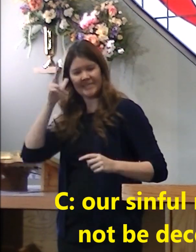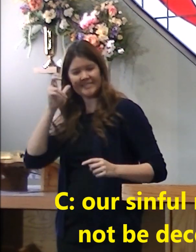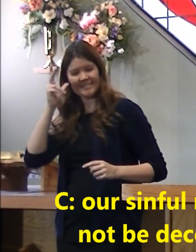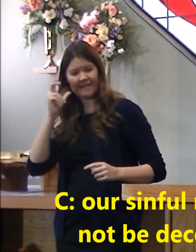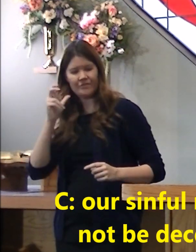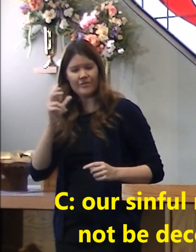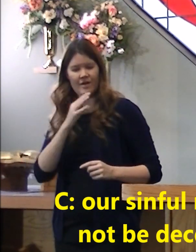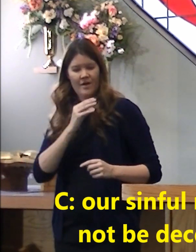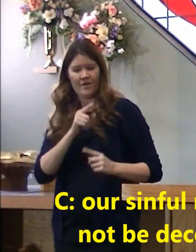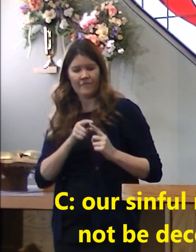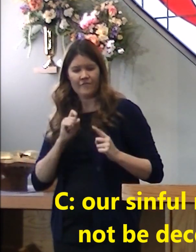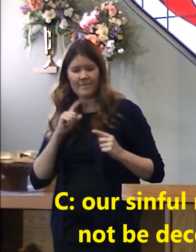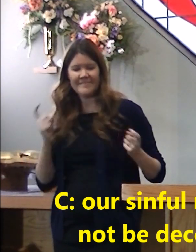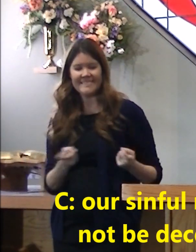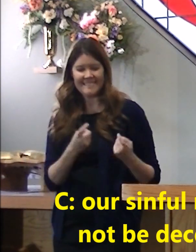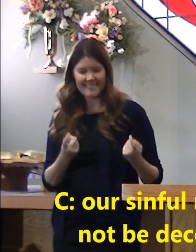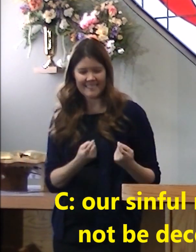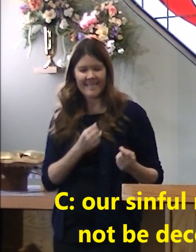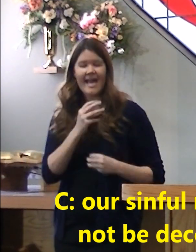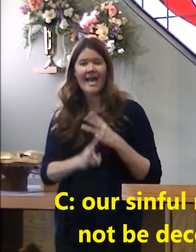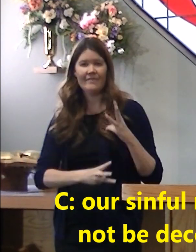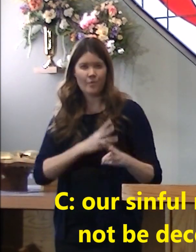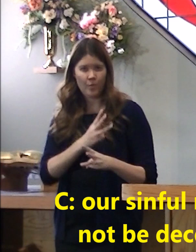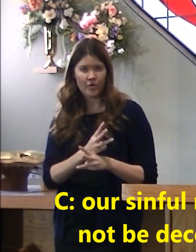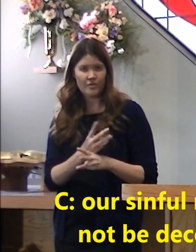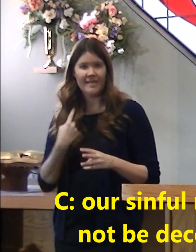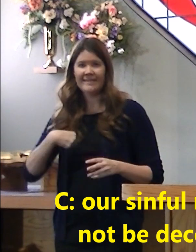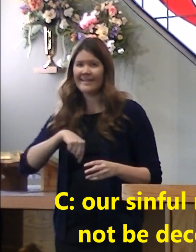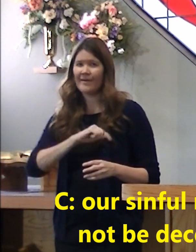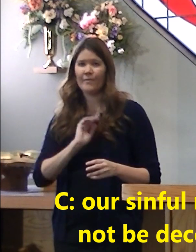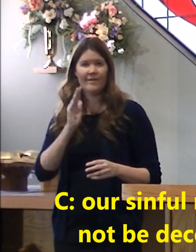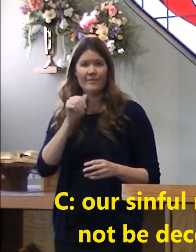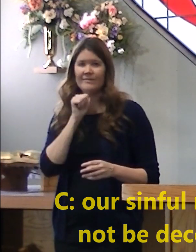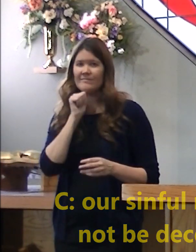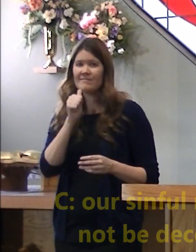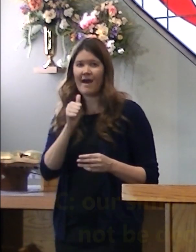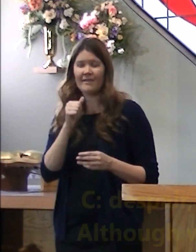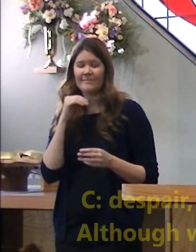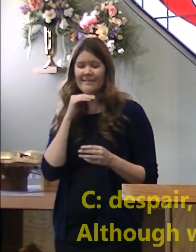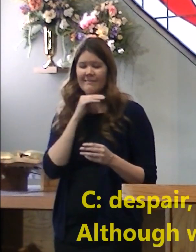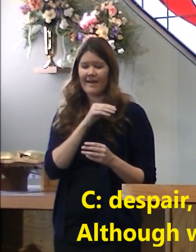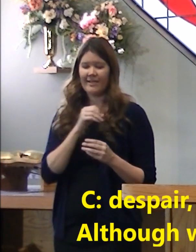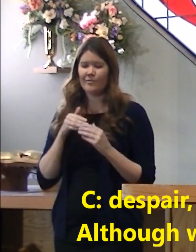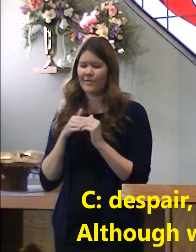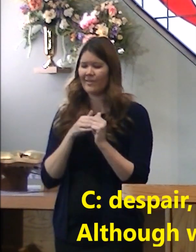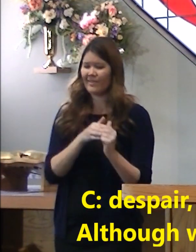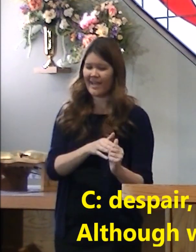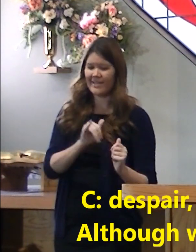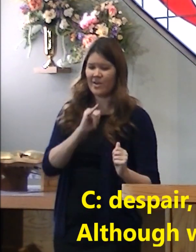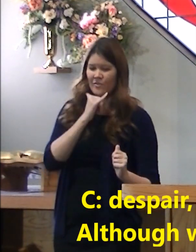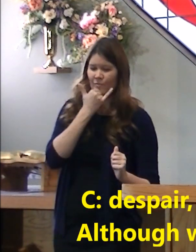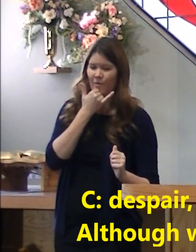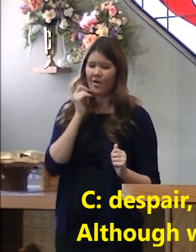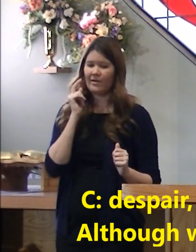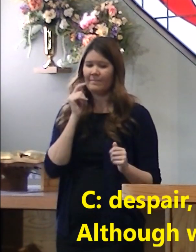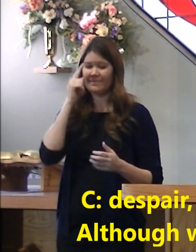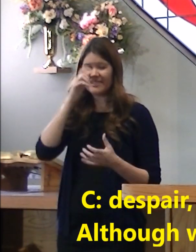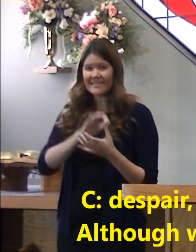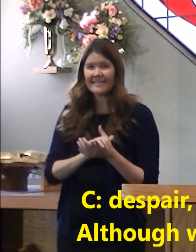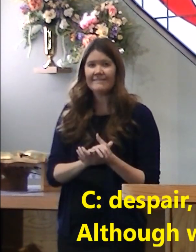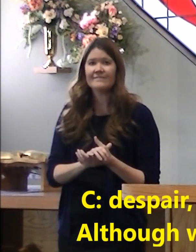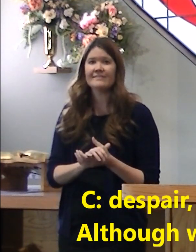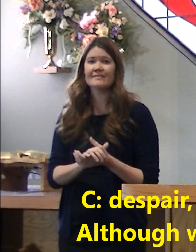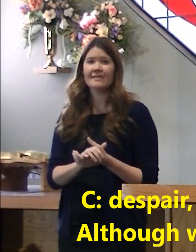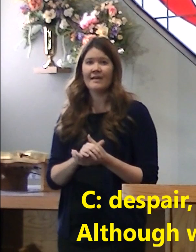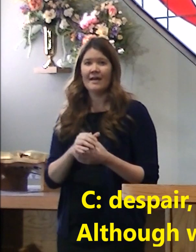sinful nature and the world, that we may not be deceived or misled into false belief,